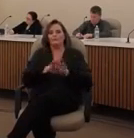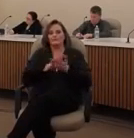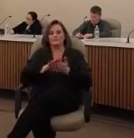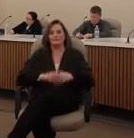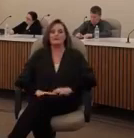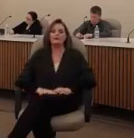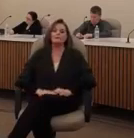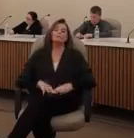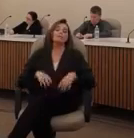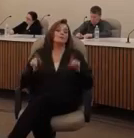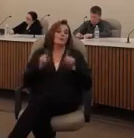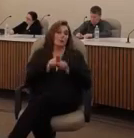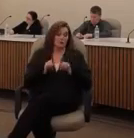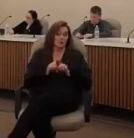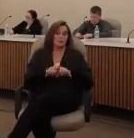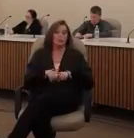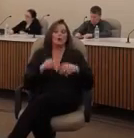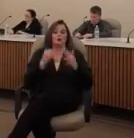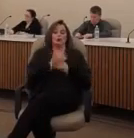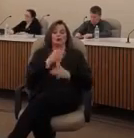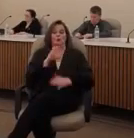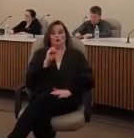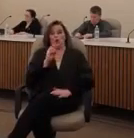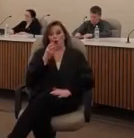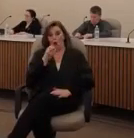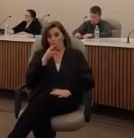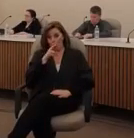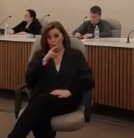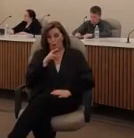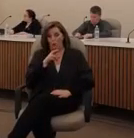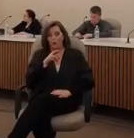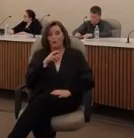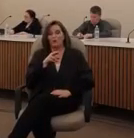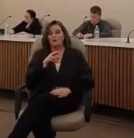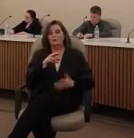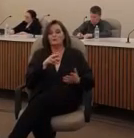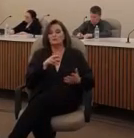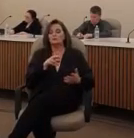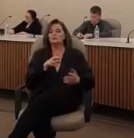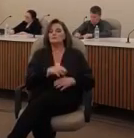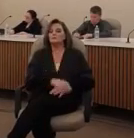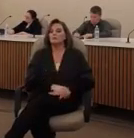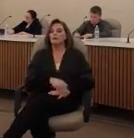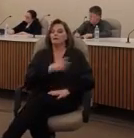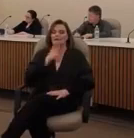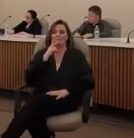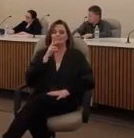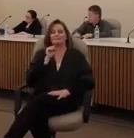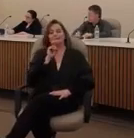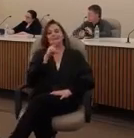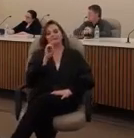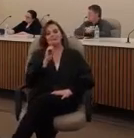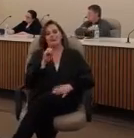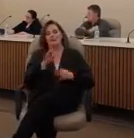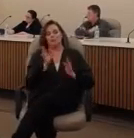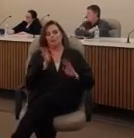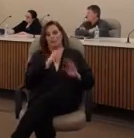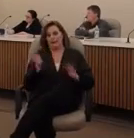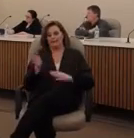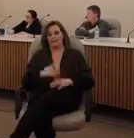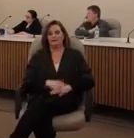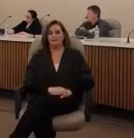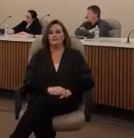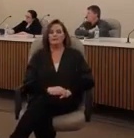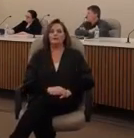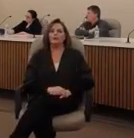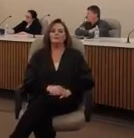In addition, the new operator is going to, you can see this is a site plan here. So there currently isn't